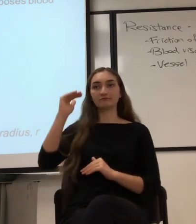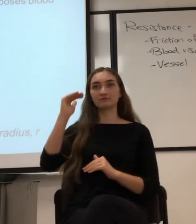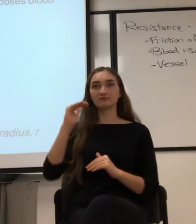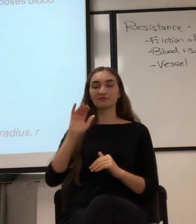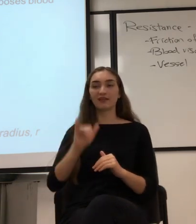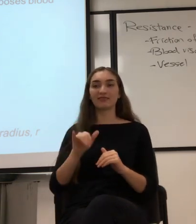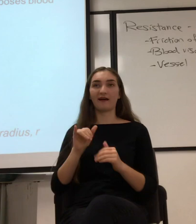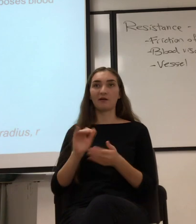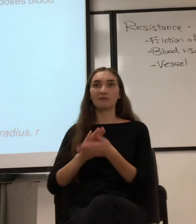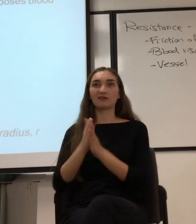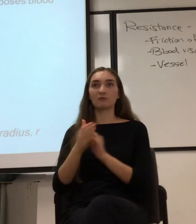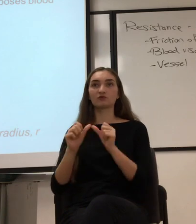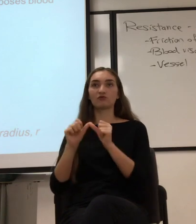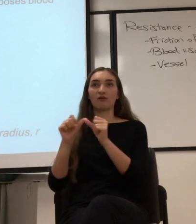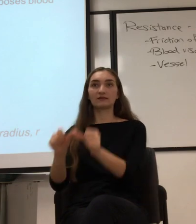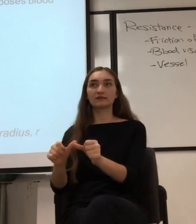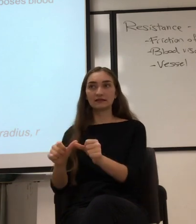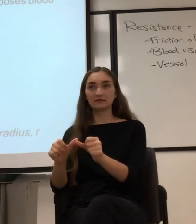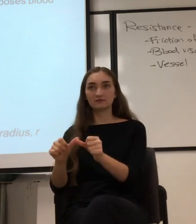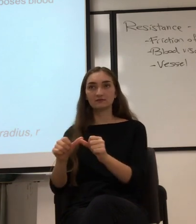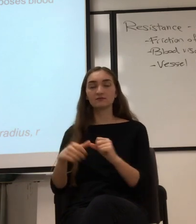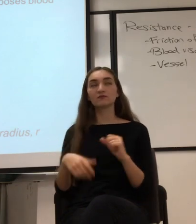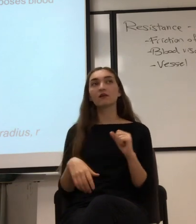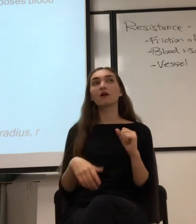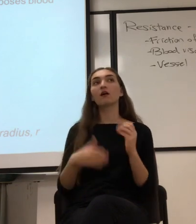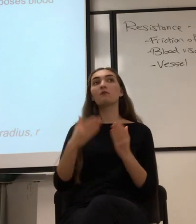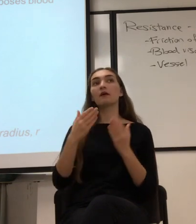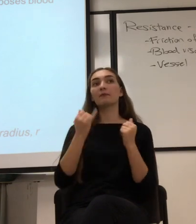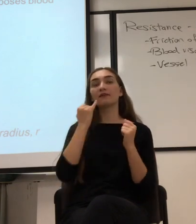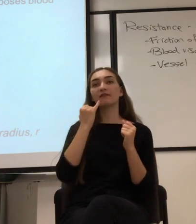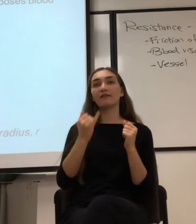guess it could change if you put on a lot of weight, say